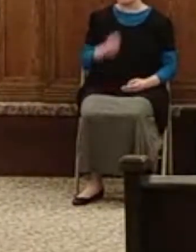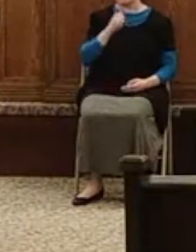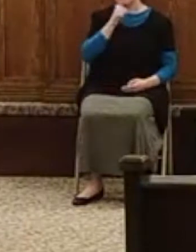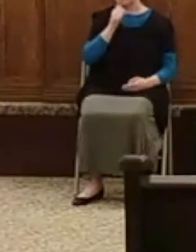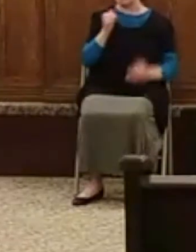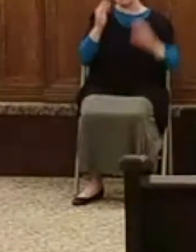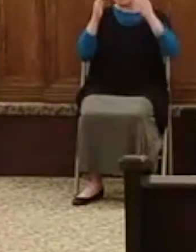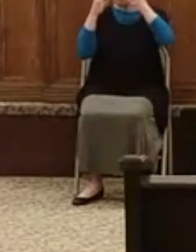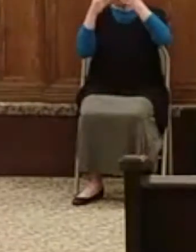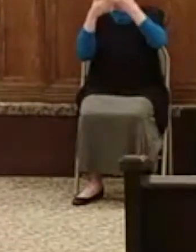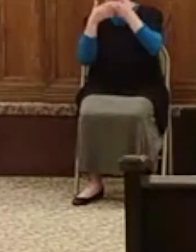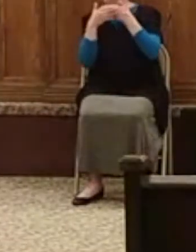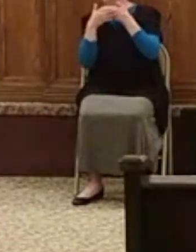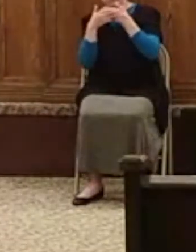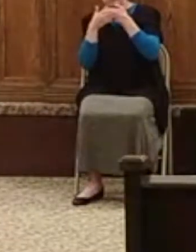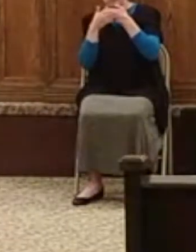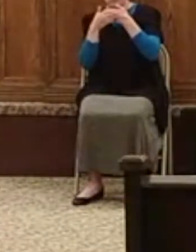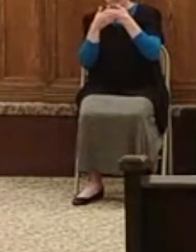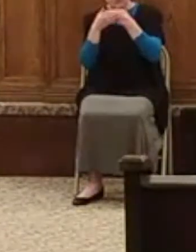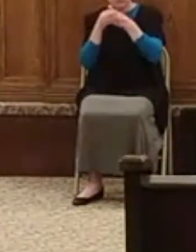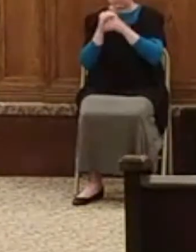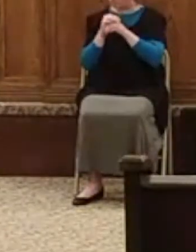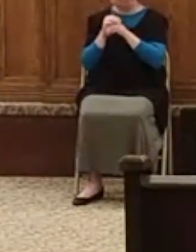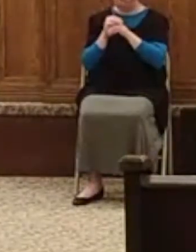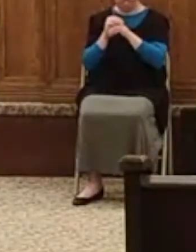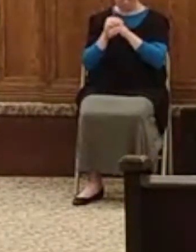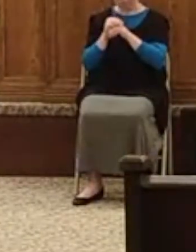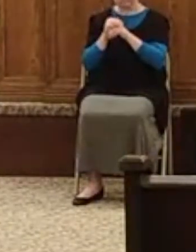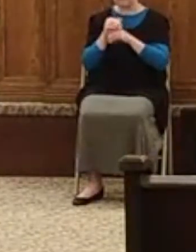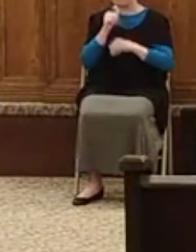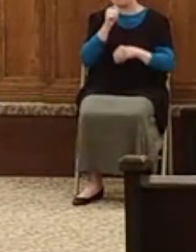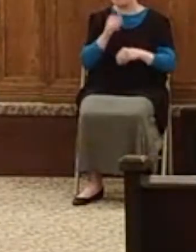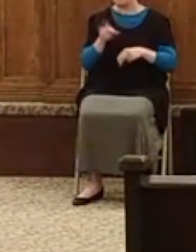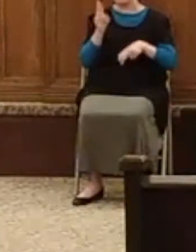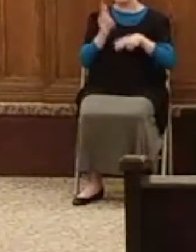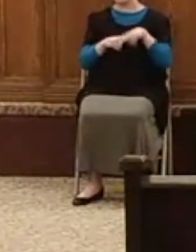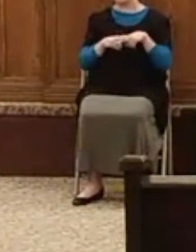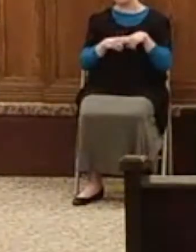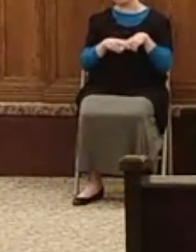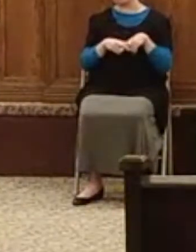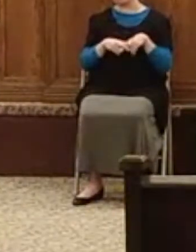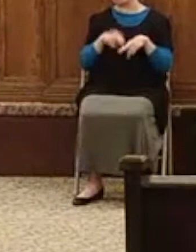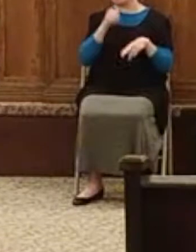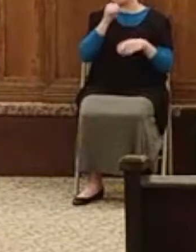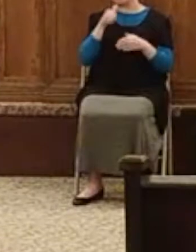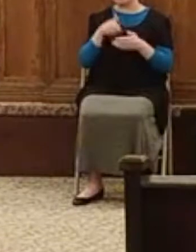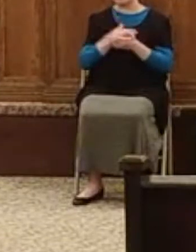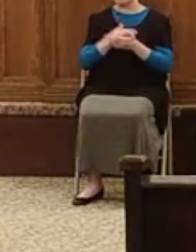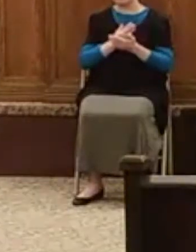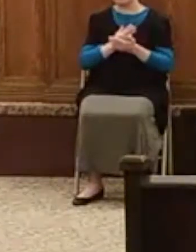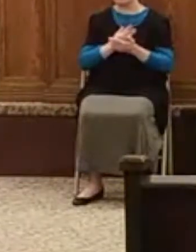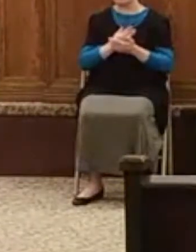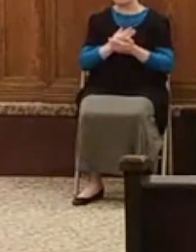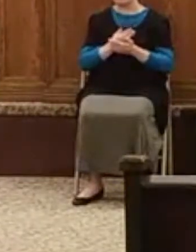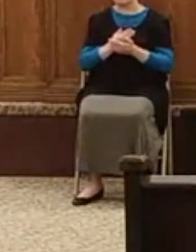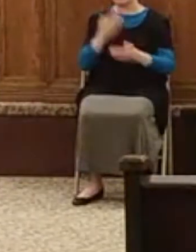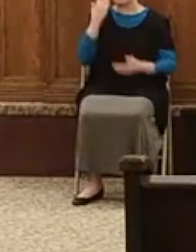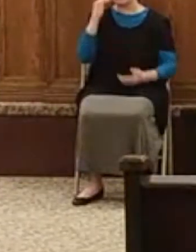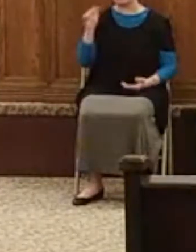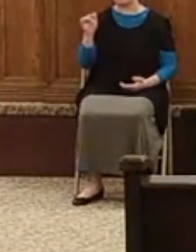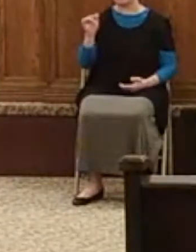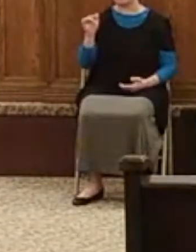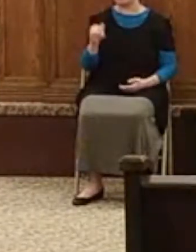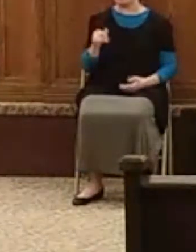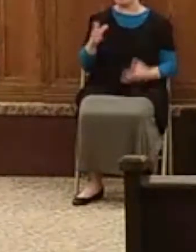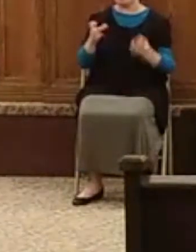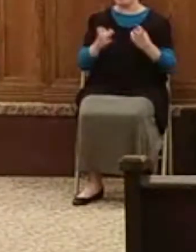I'm not going to hide it under a bushel. I'm not going to just sit back and not let them experience it.